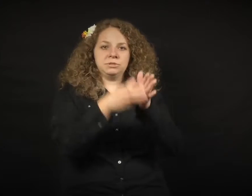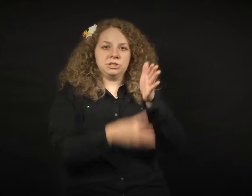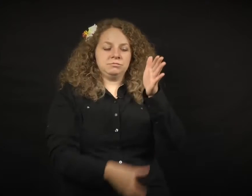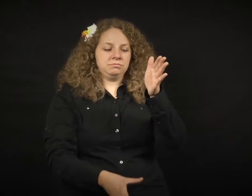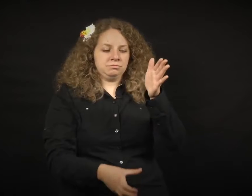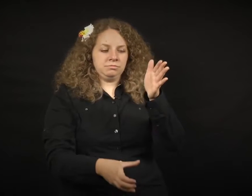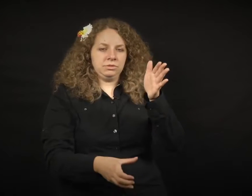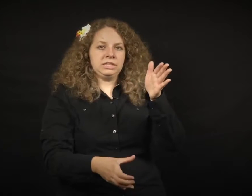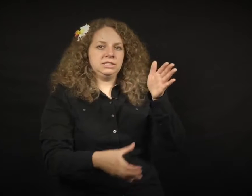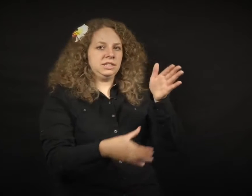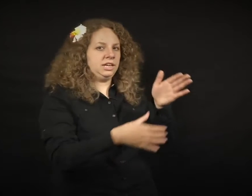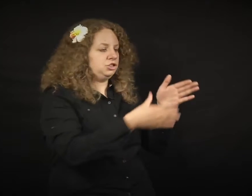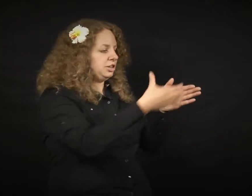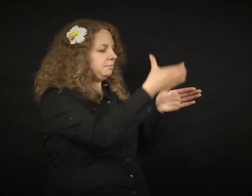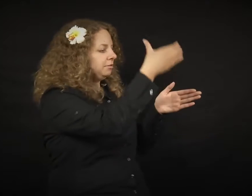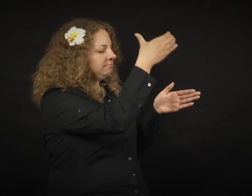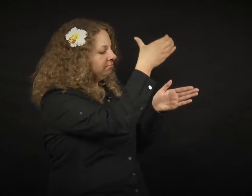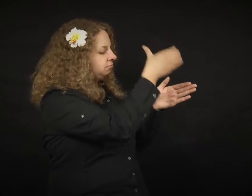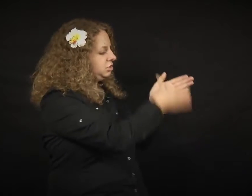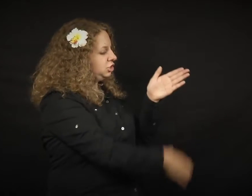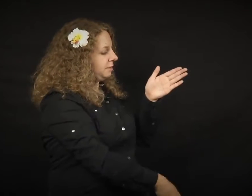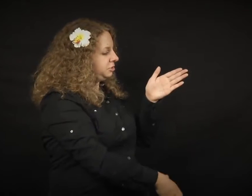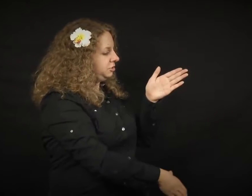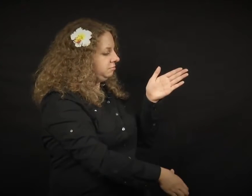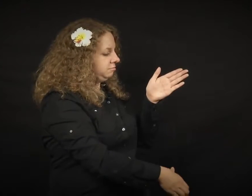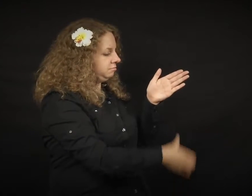Chapter, with the C handshape, chapter.